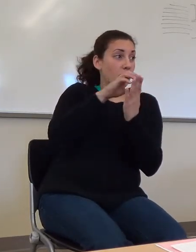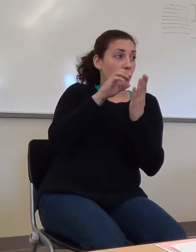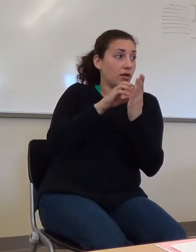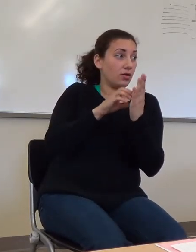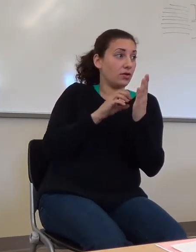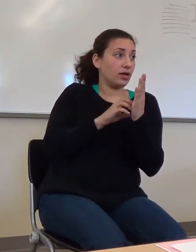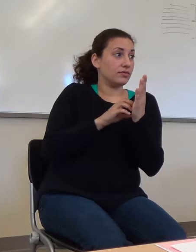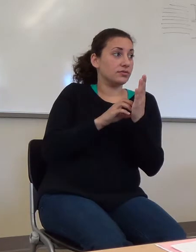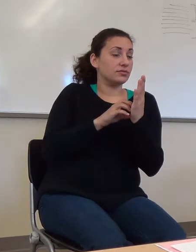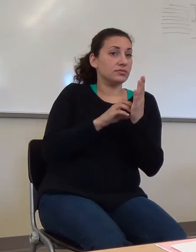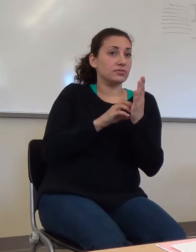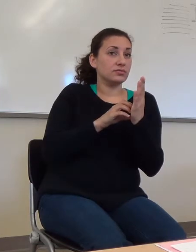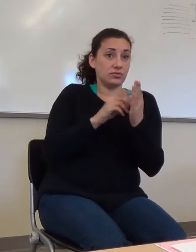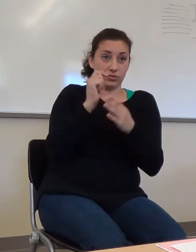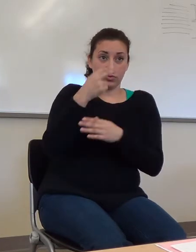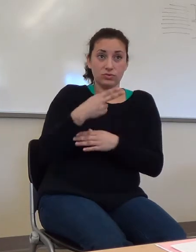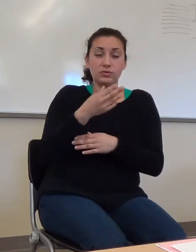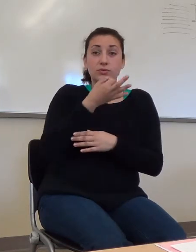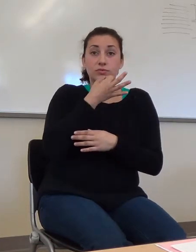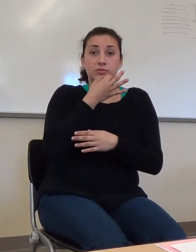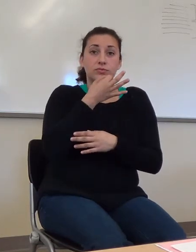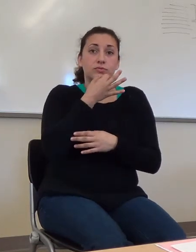for Thursday,